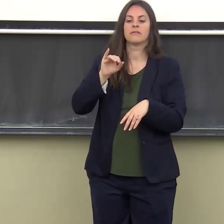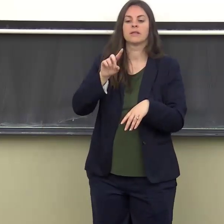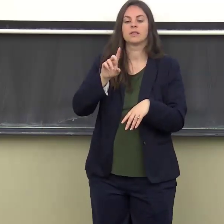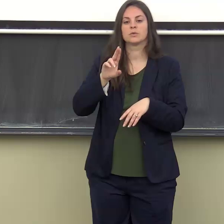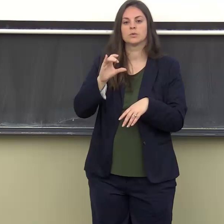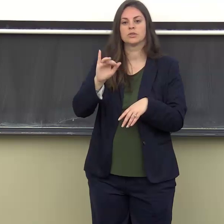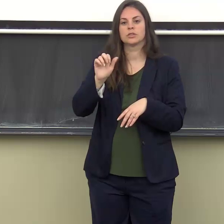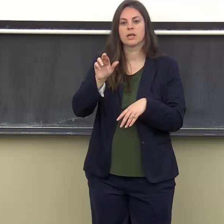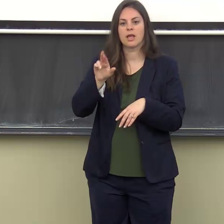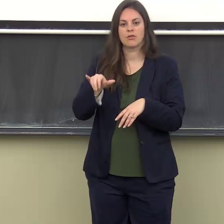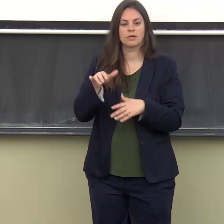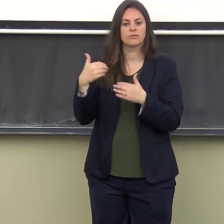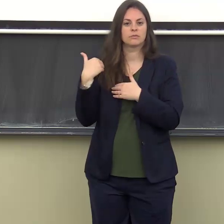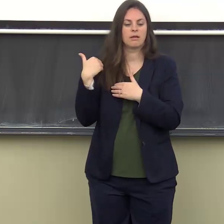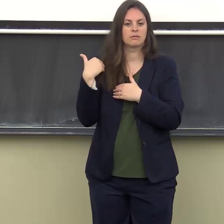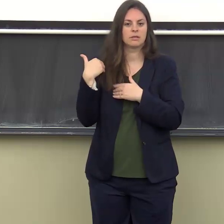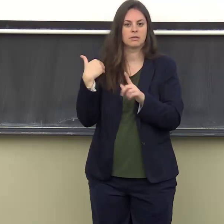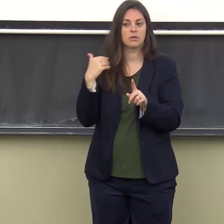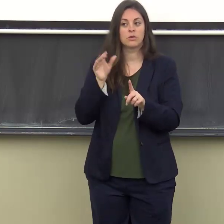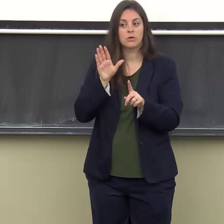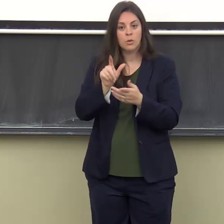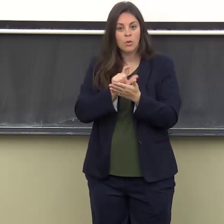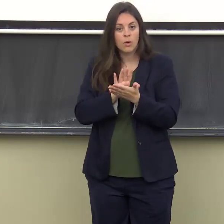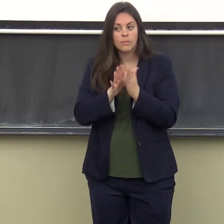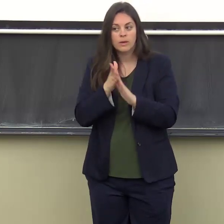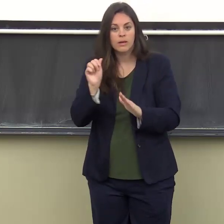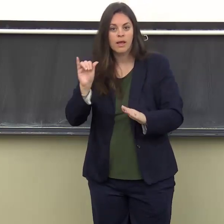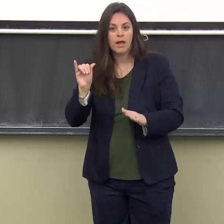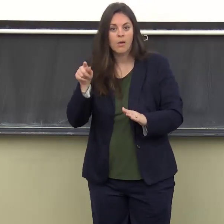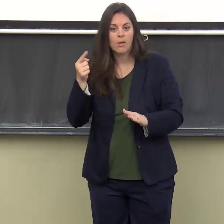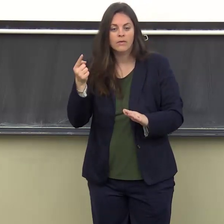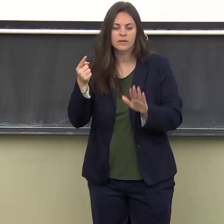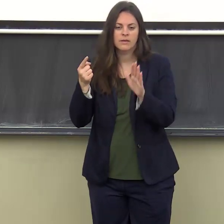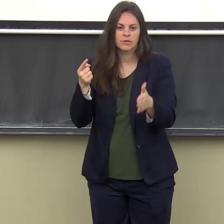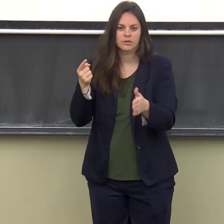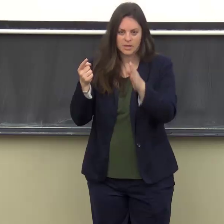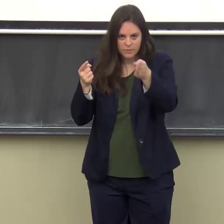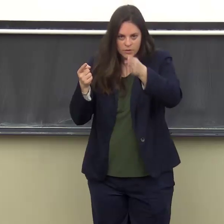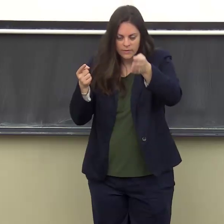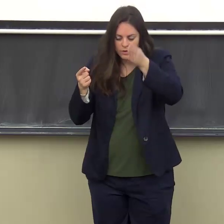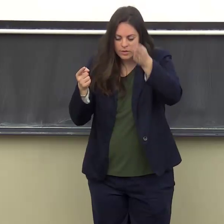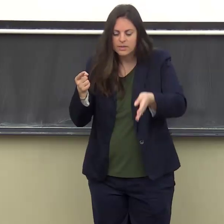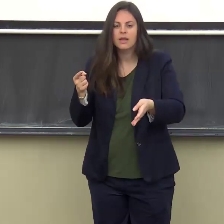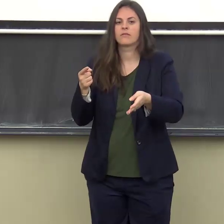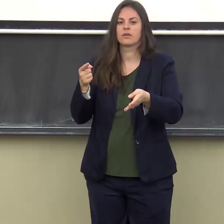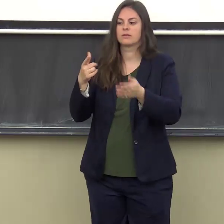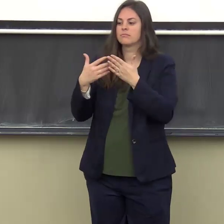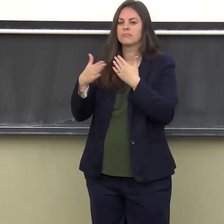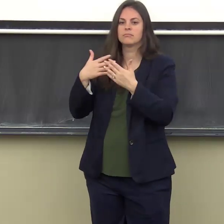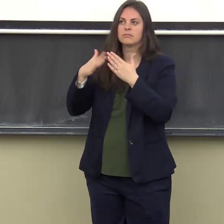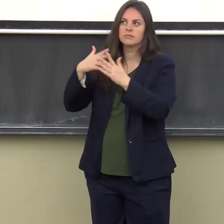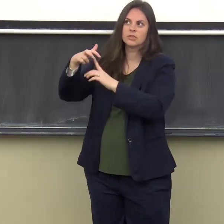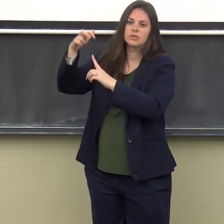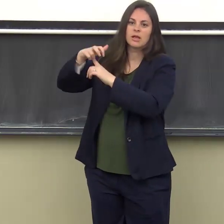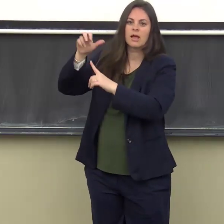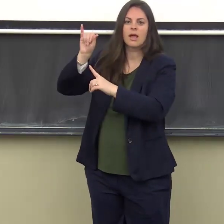You never want your lawyer to be an AI, ever. Doesn't matter how great that whole technology is, it is not the circumstance you ever